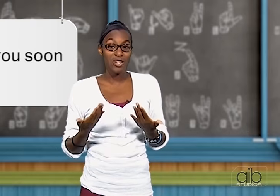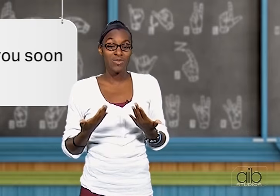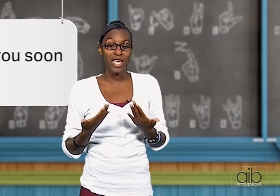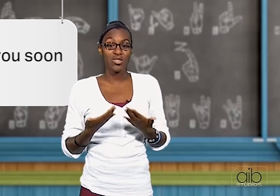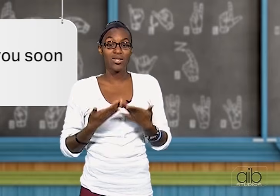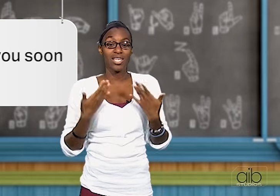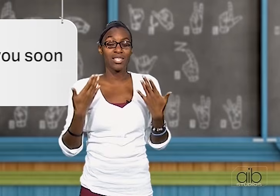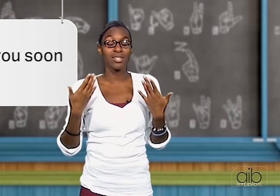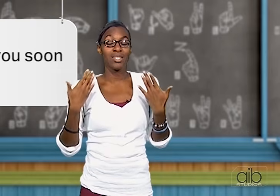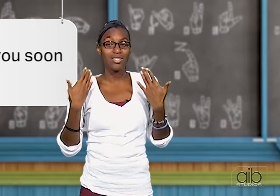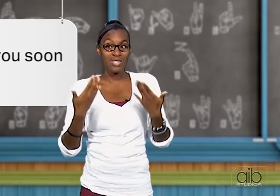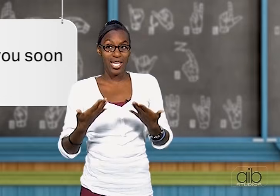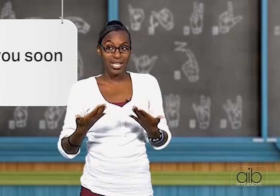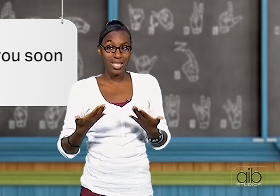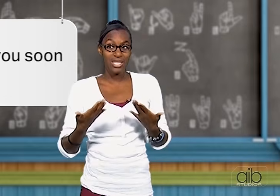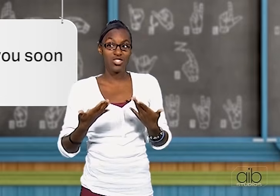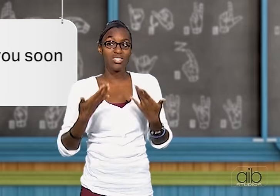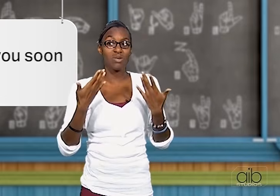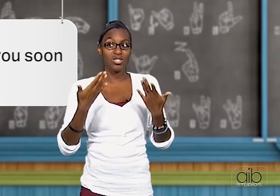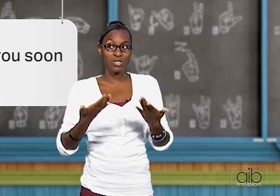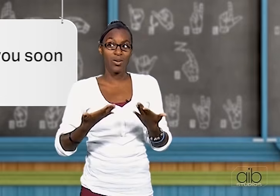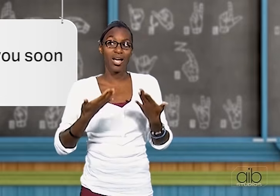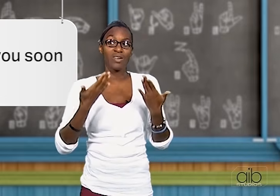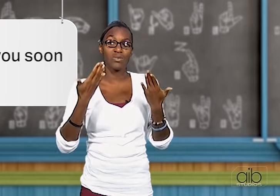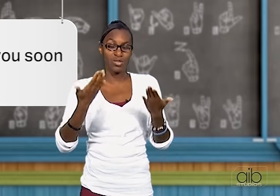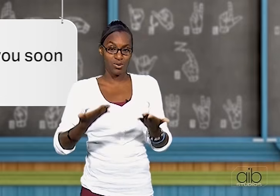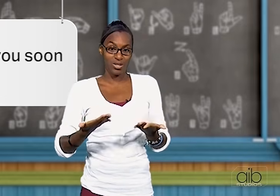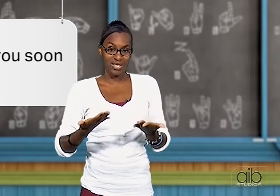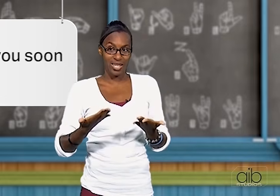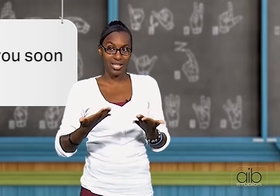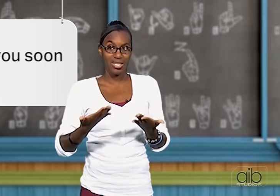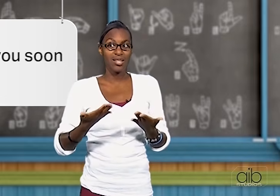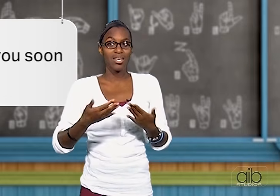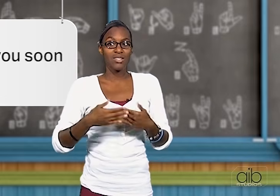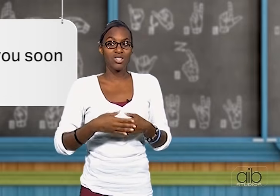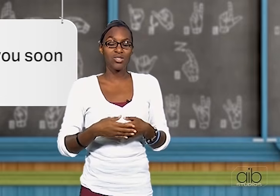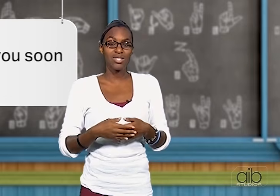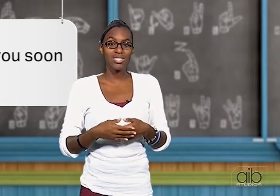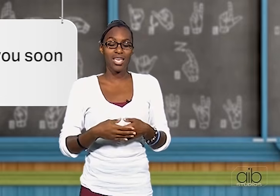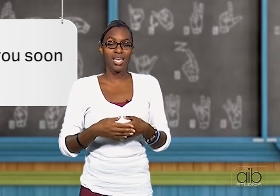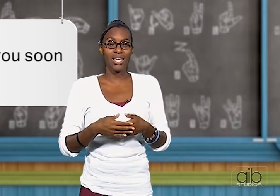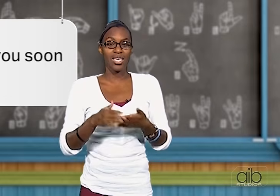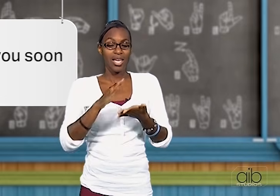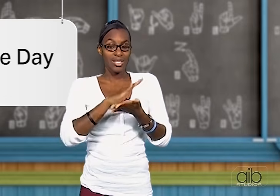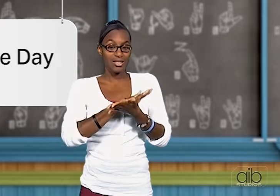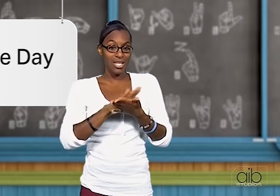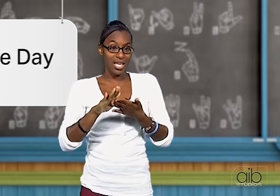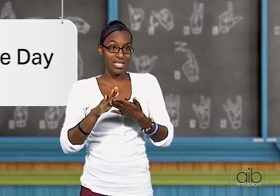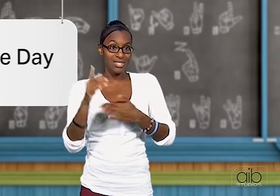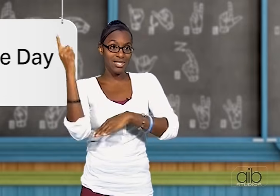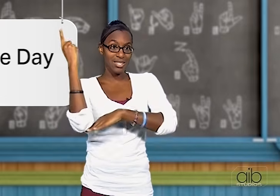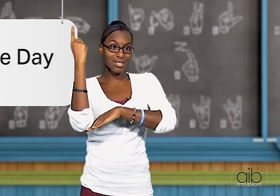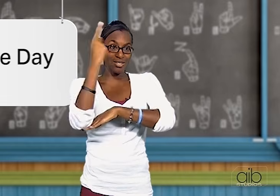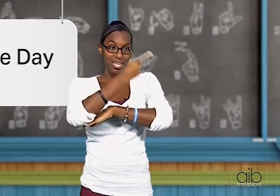of that you can sign it, and it's just up to you how you want to sign it. So you can say nice